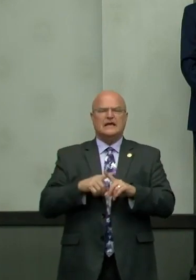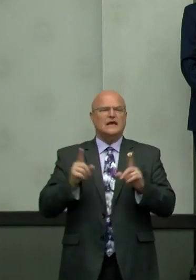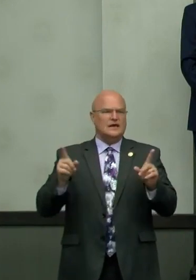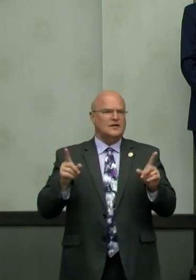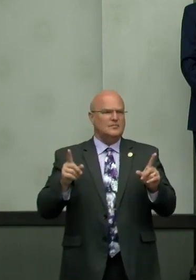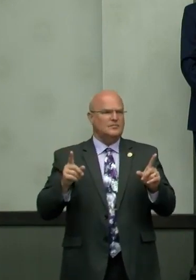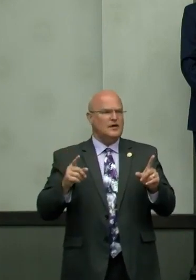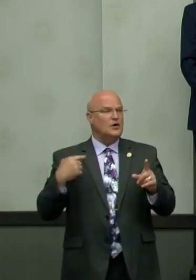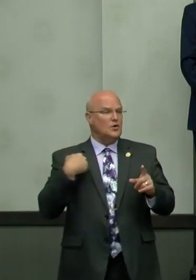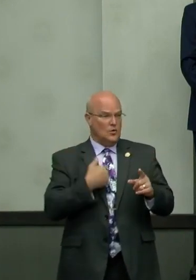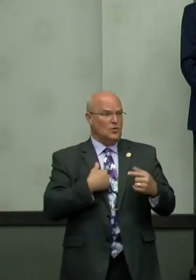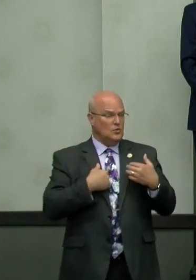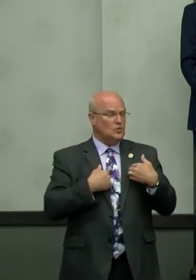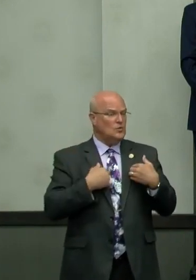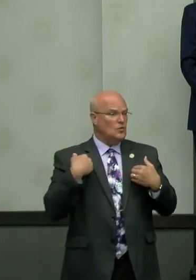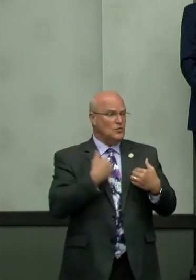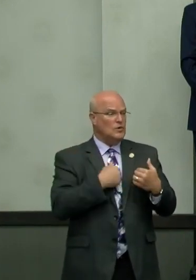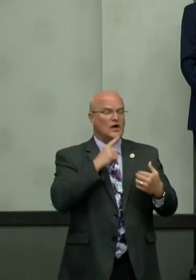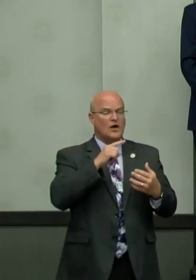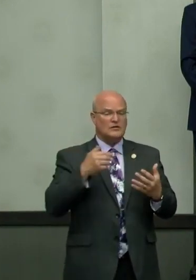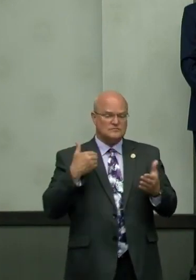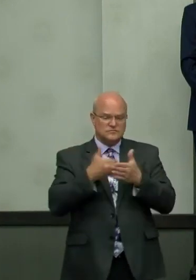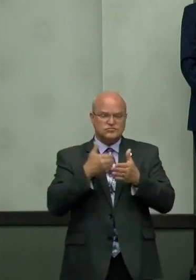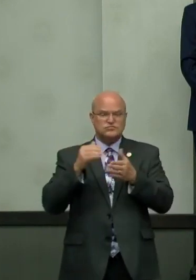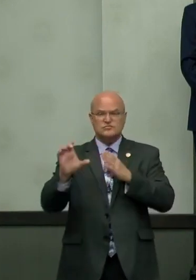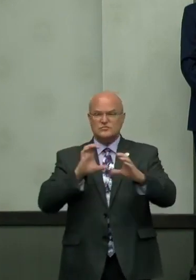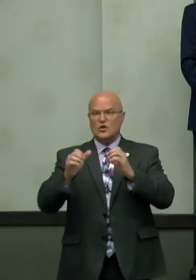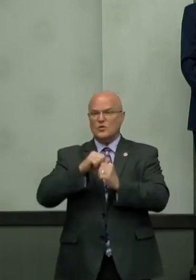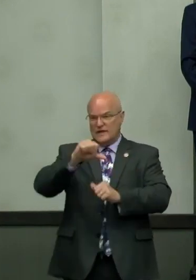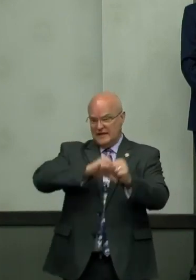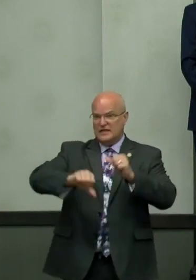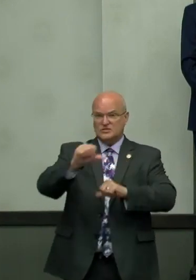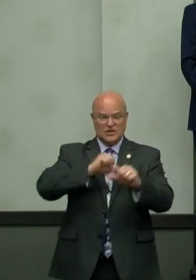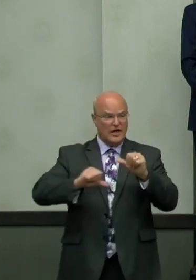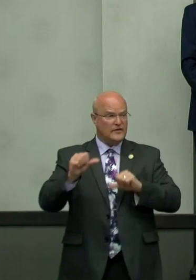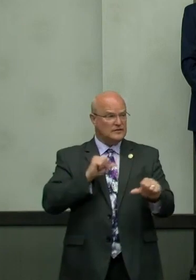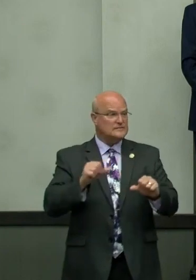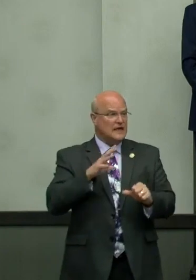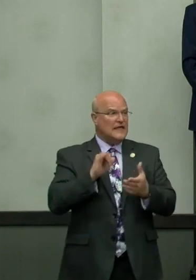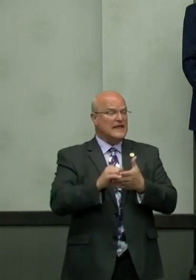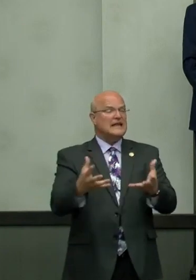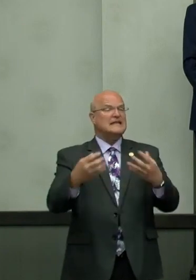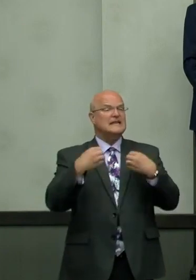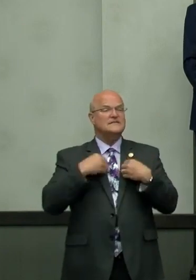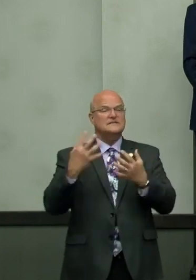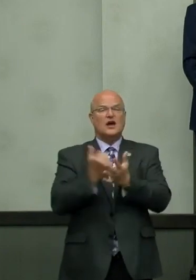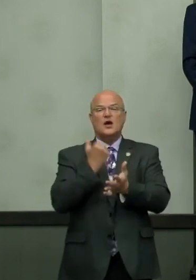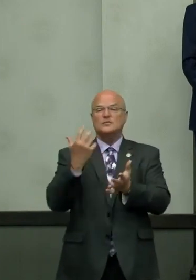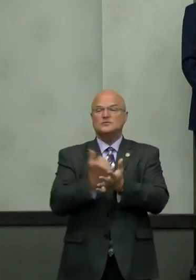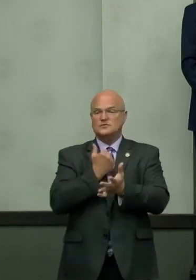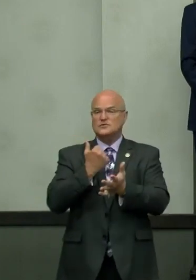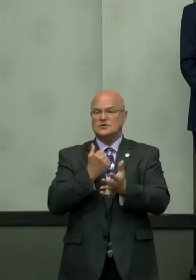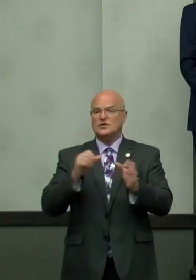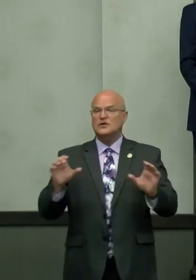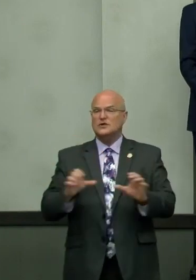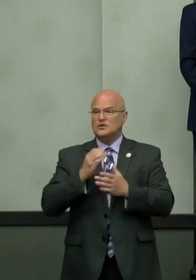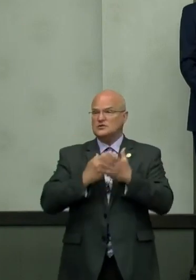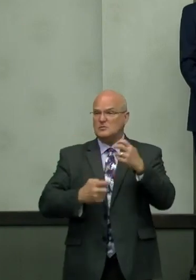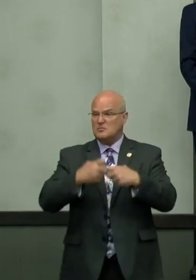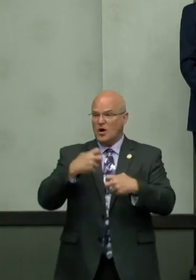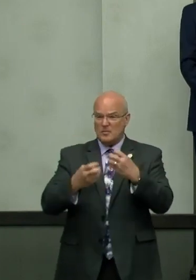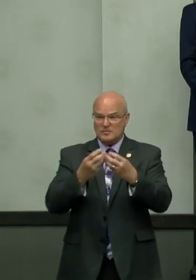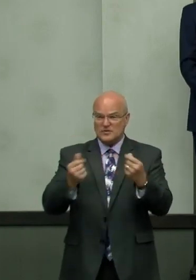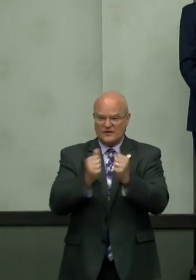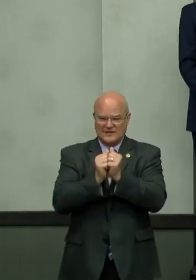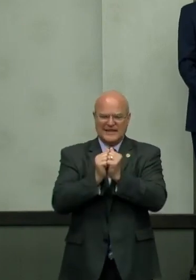but so we are in close communication with each other, and that gives us an opportunity to do some problem